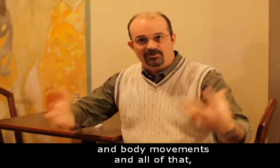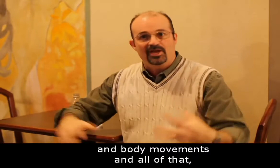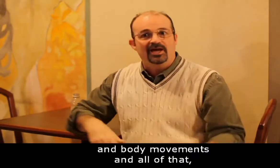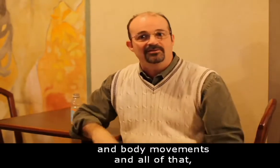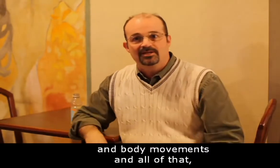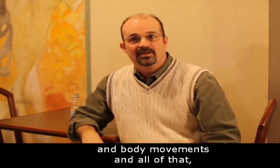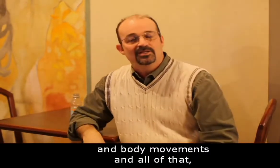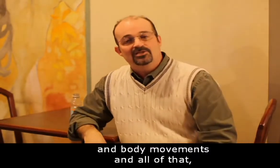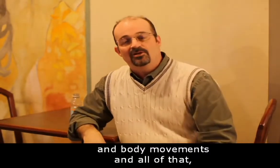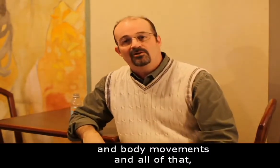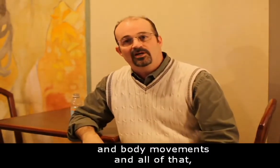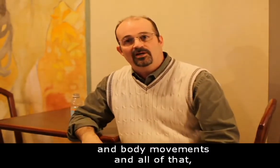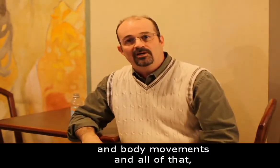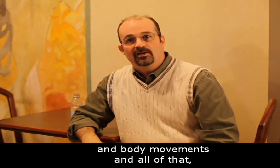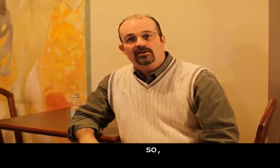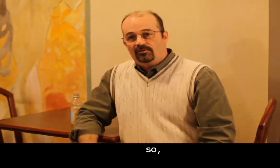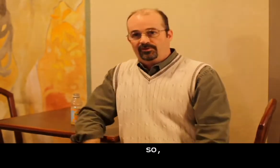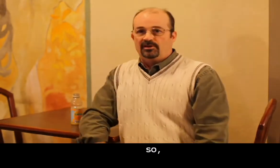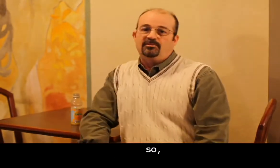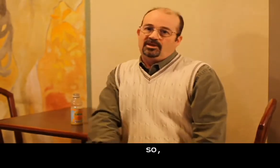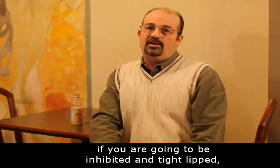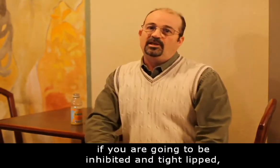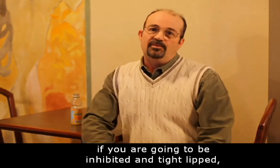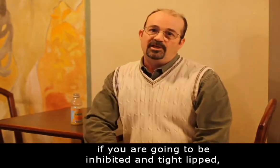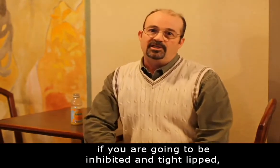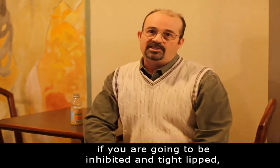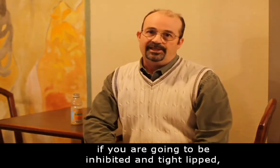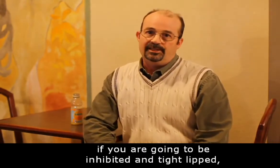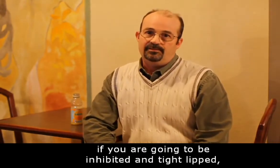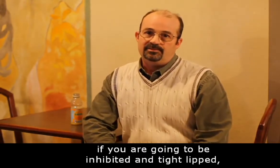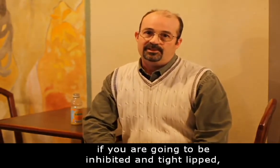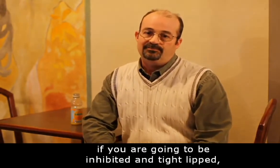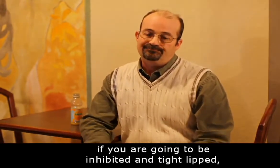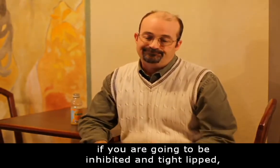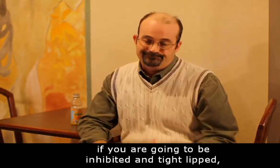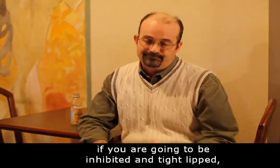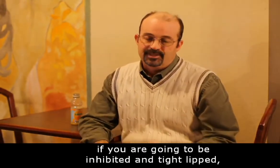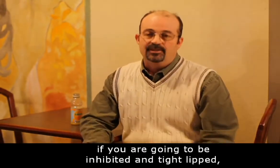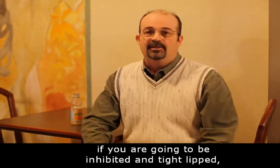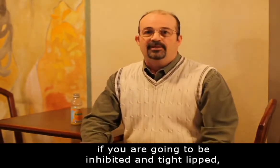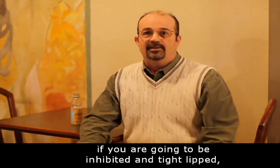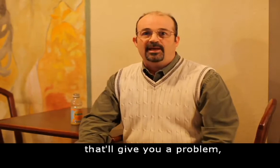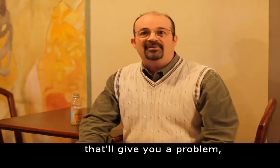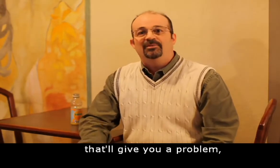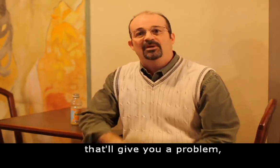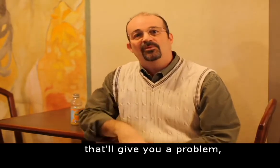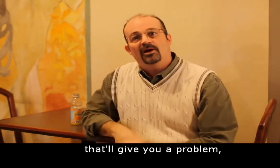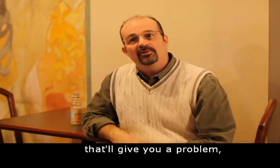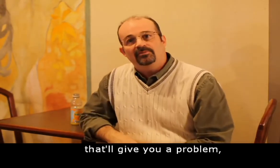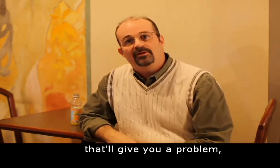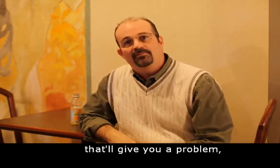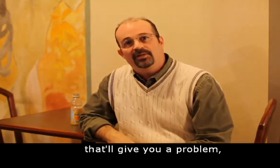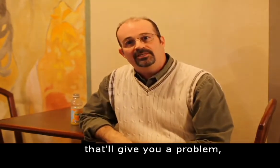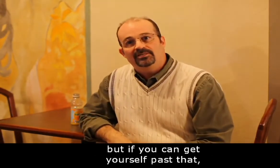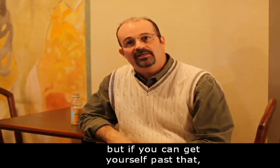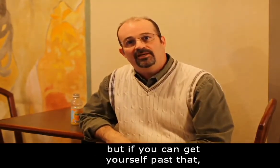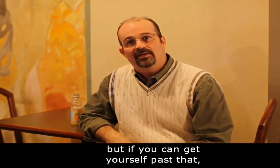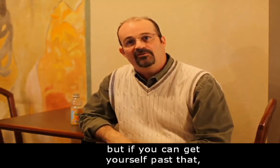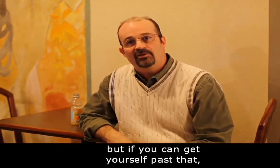that. So if you're going to be inhibited and tight-lipped, then that may be a problem. If you can